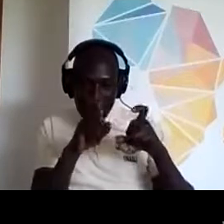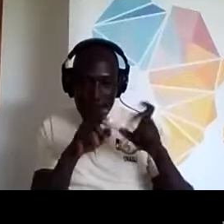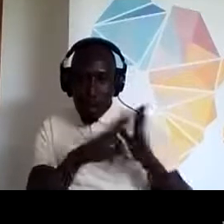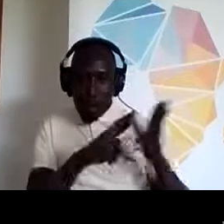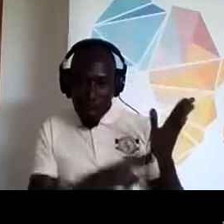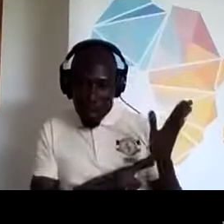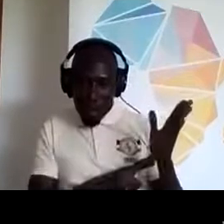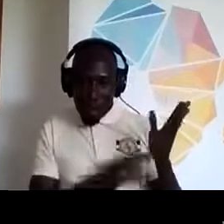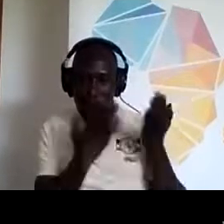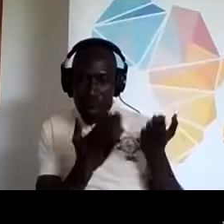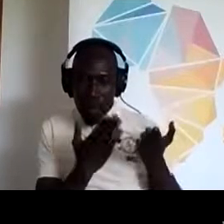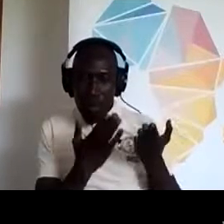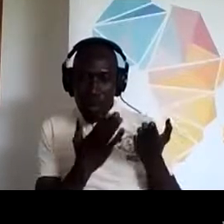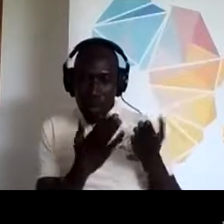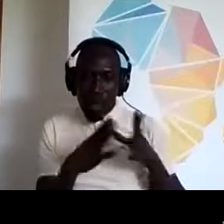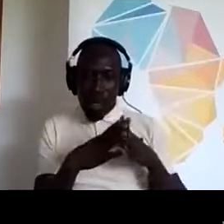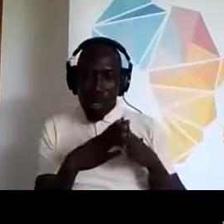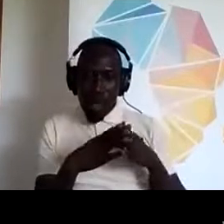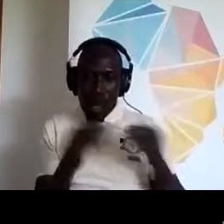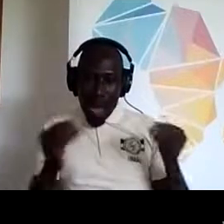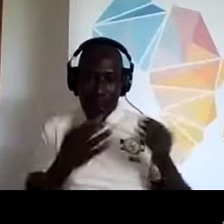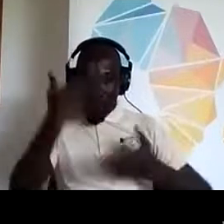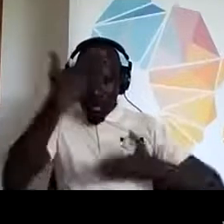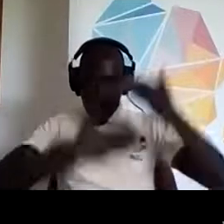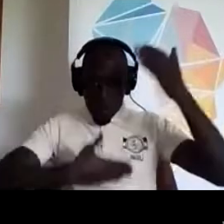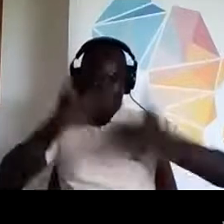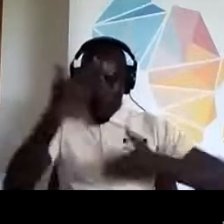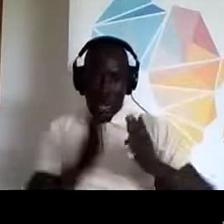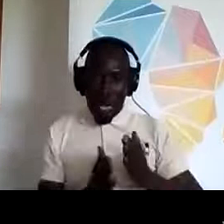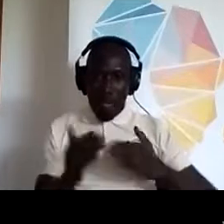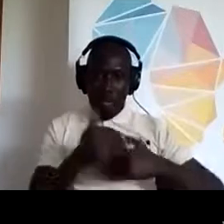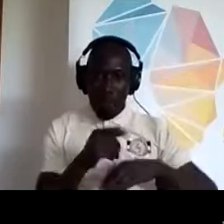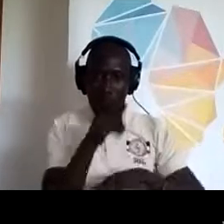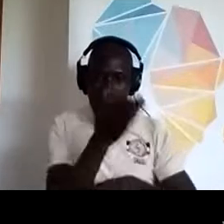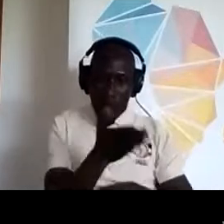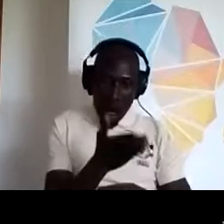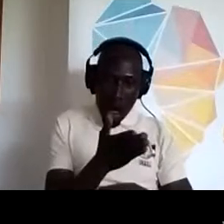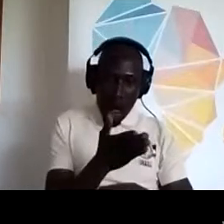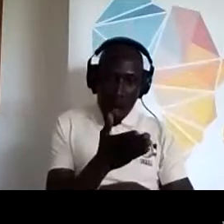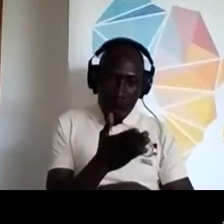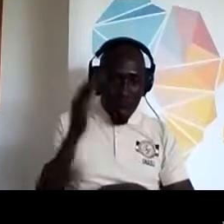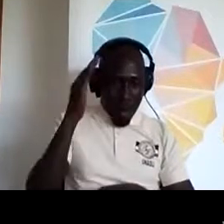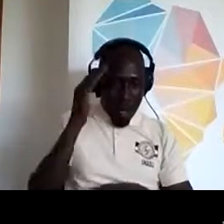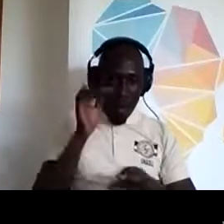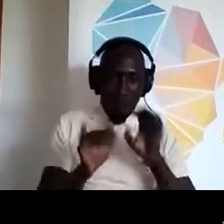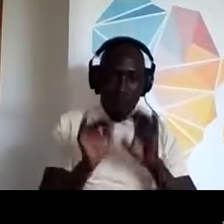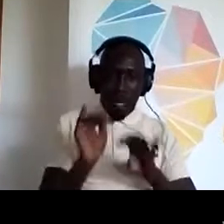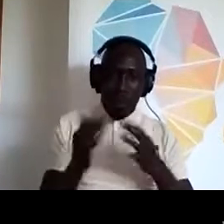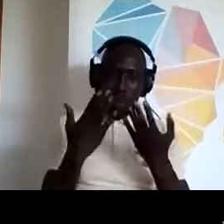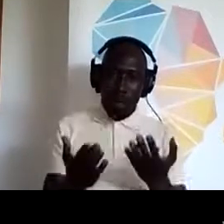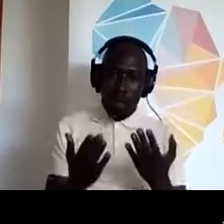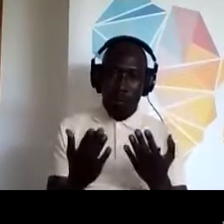is the lack of physical accessibility to the headquarters of the major